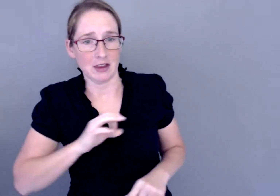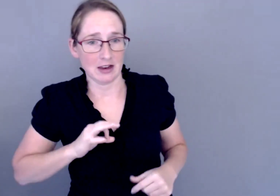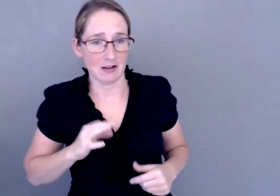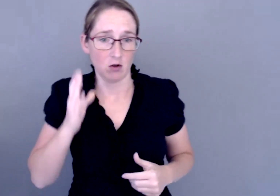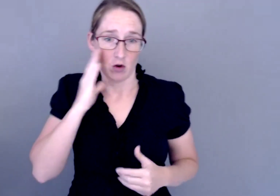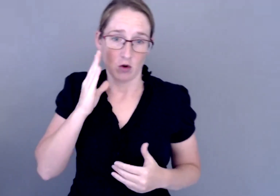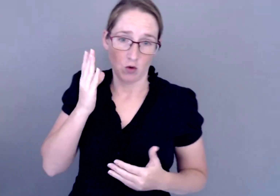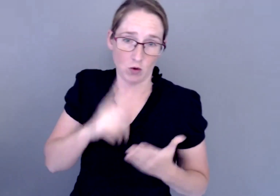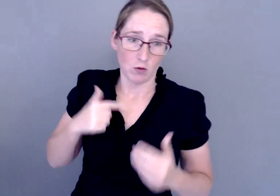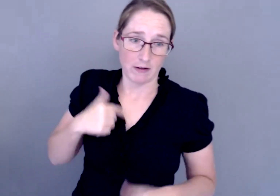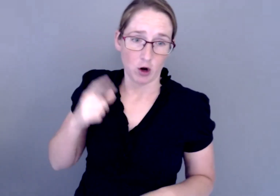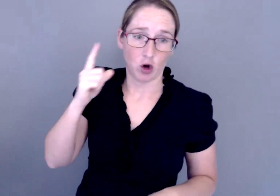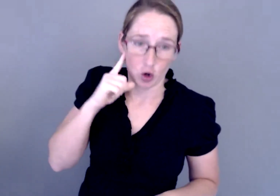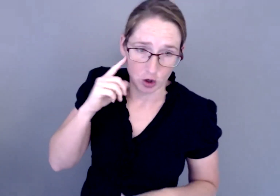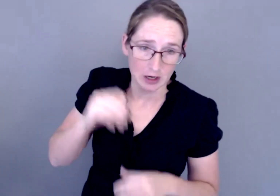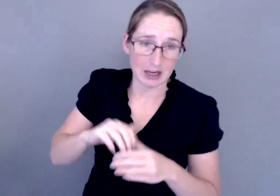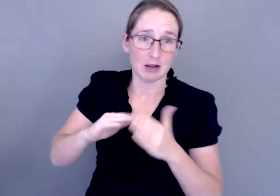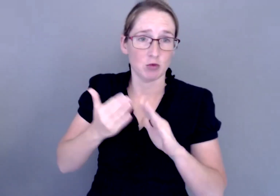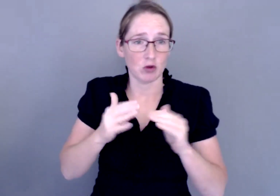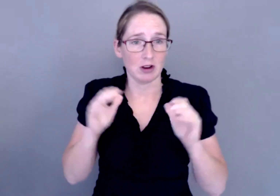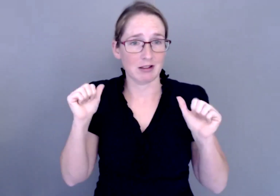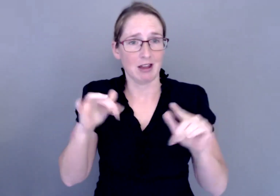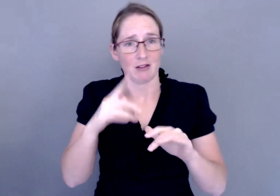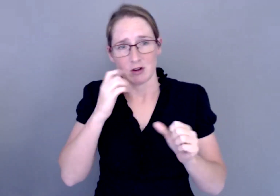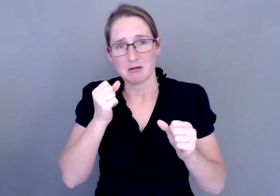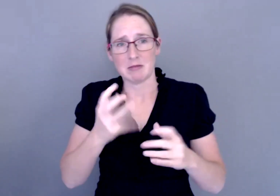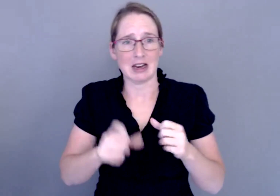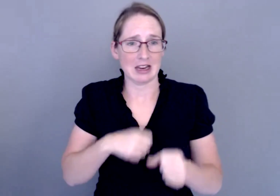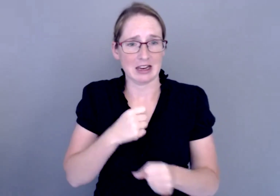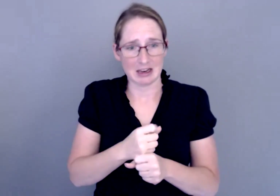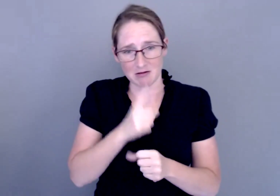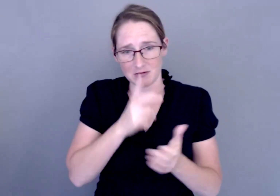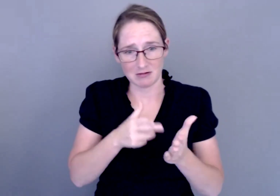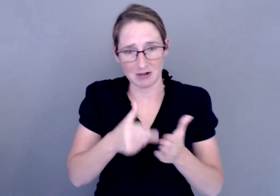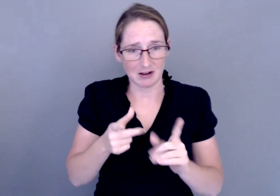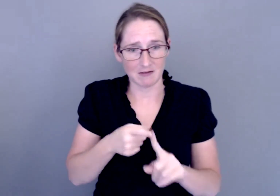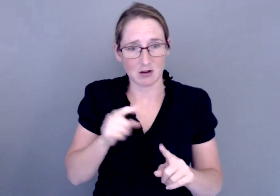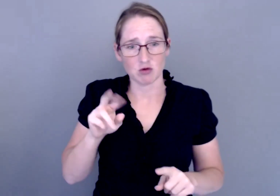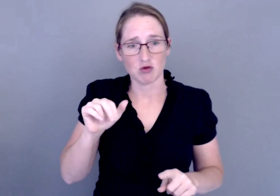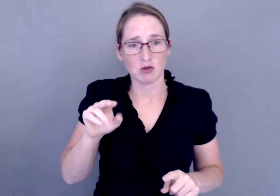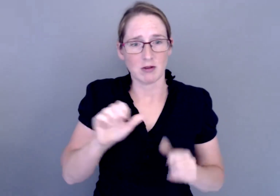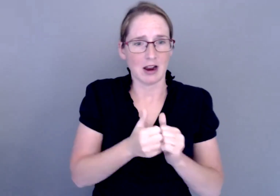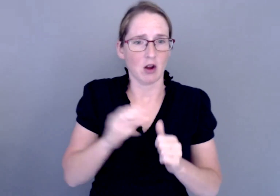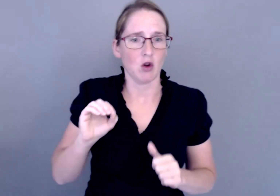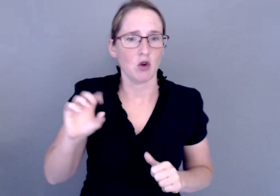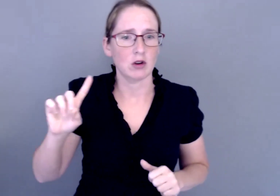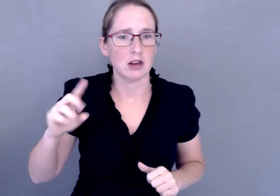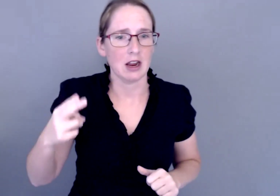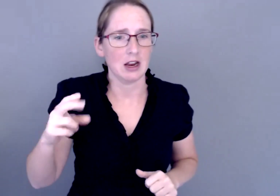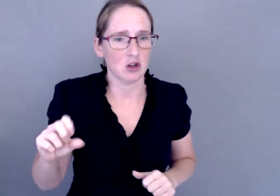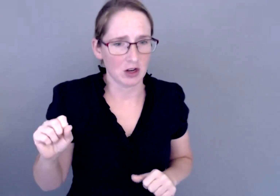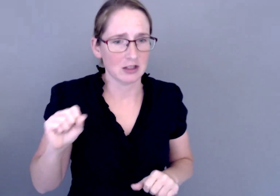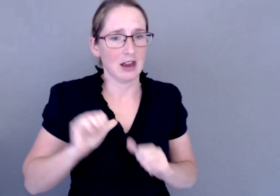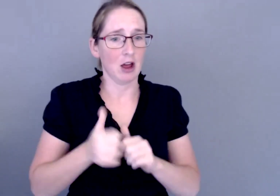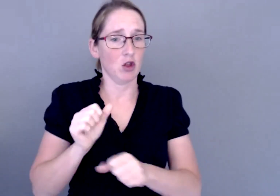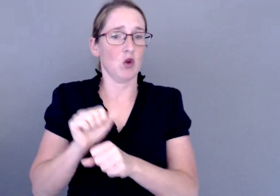heard in community gatherings for years, frankly, and from tribes around how ODHS is